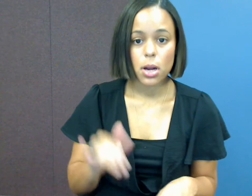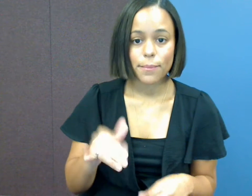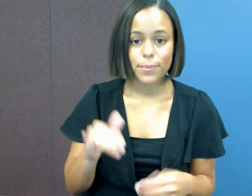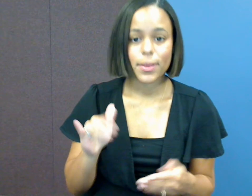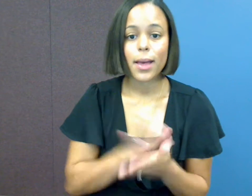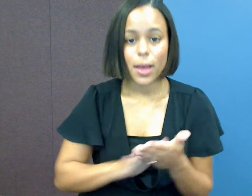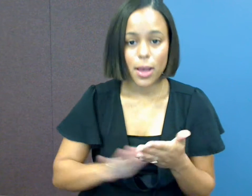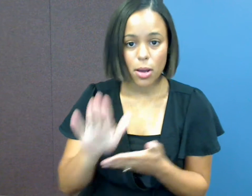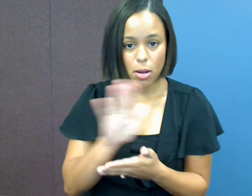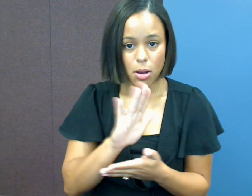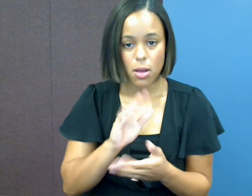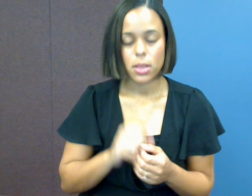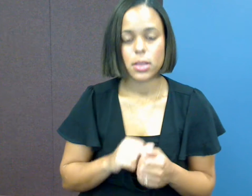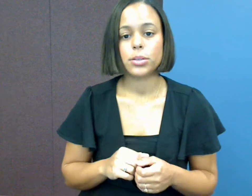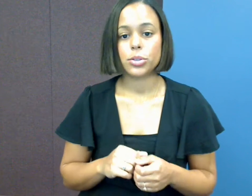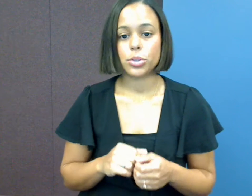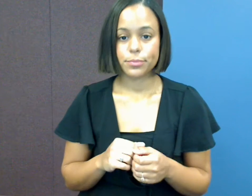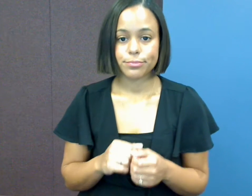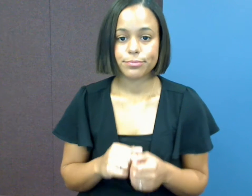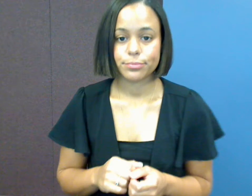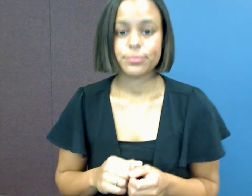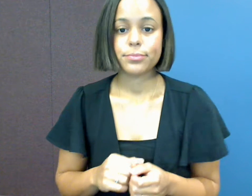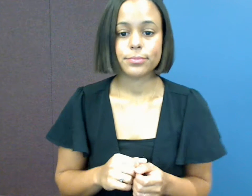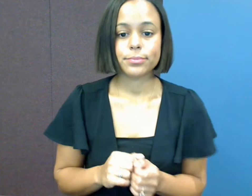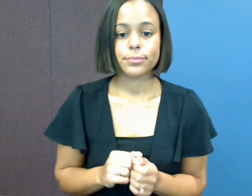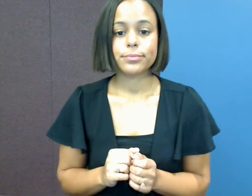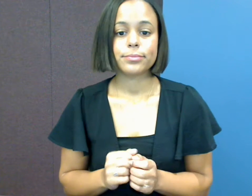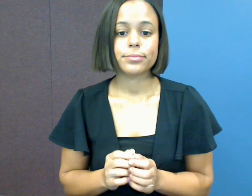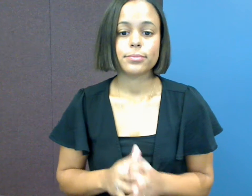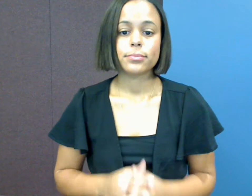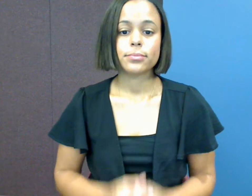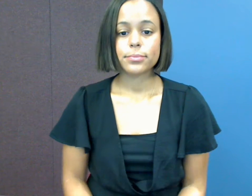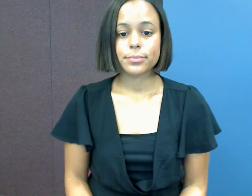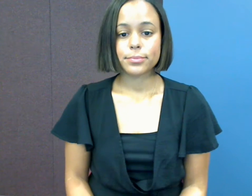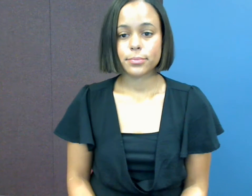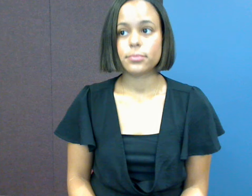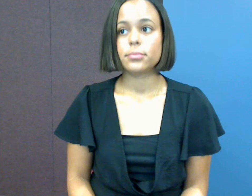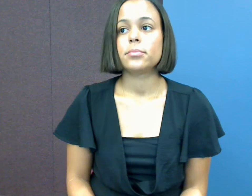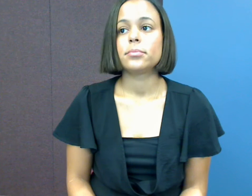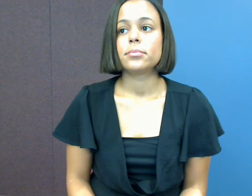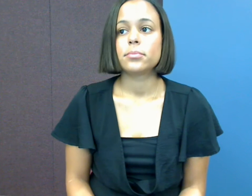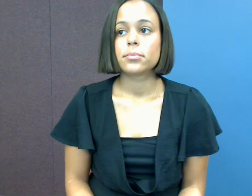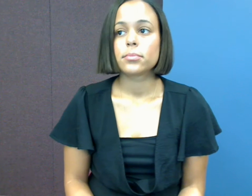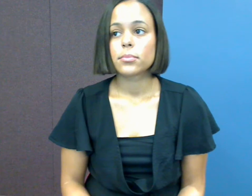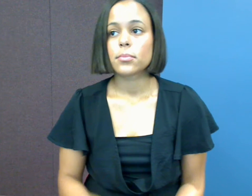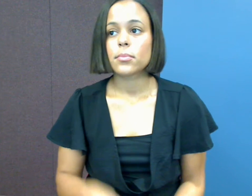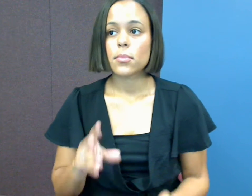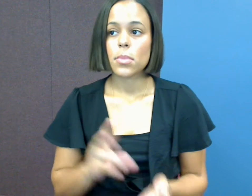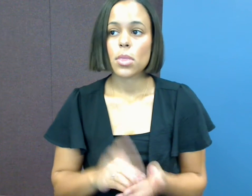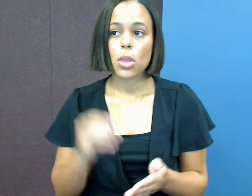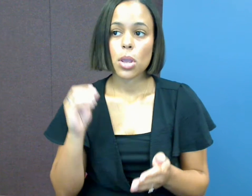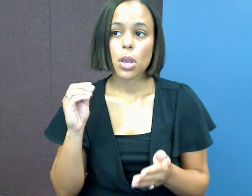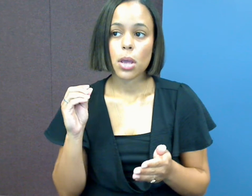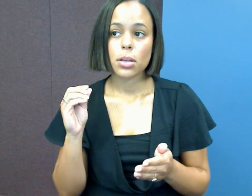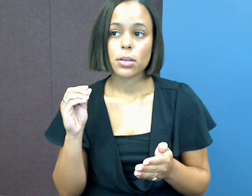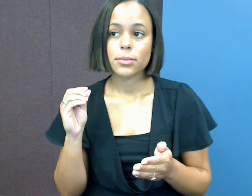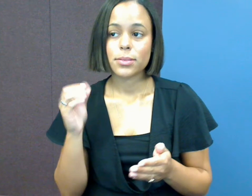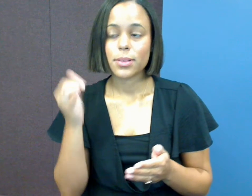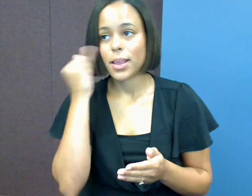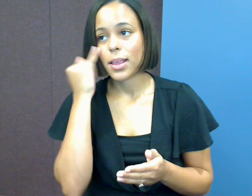census date to be considered a student to have their record protected under FERPA. The student just has, for instance, has come